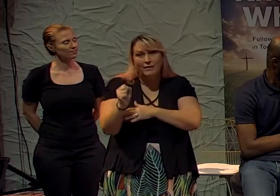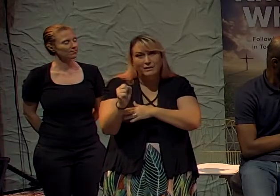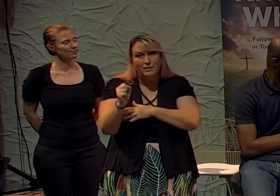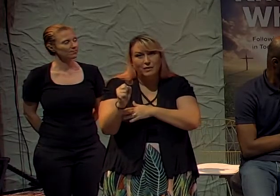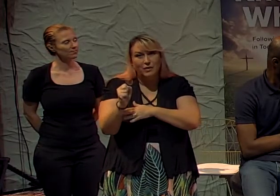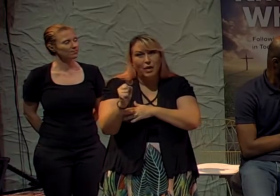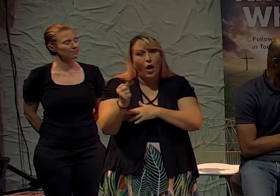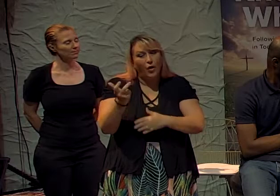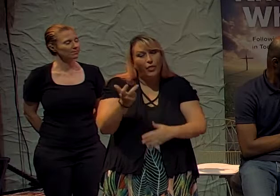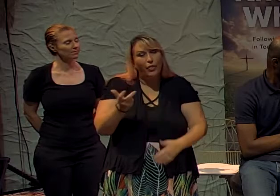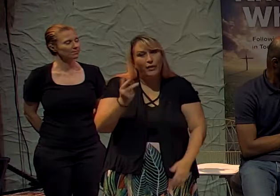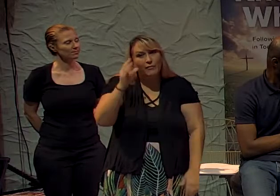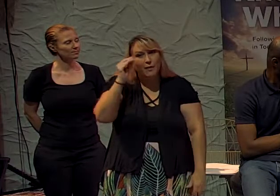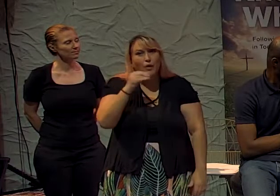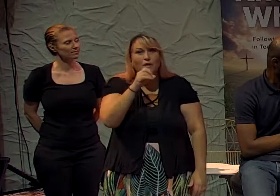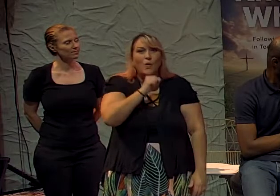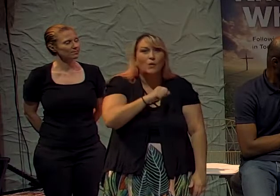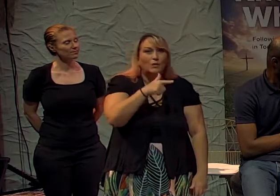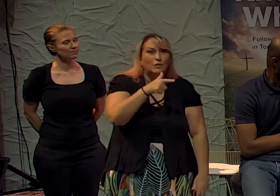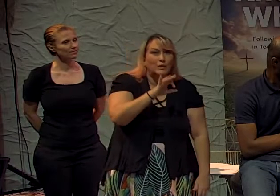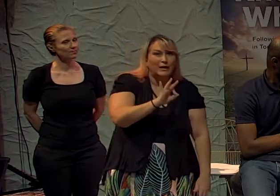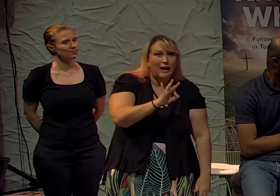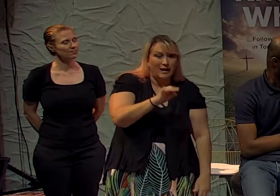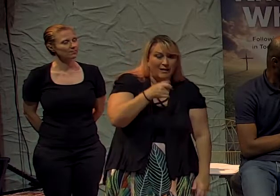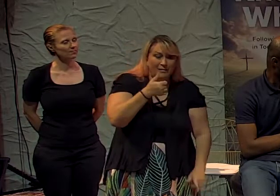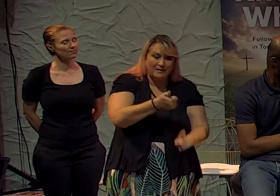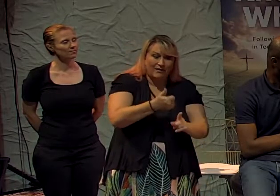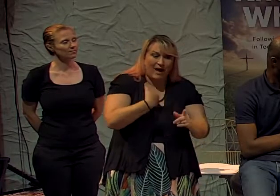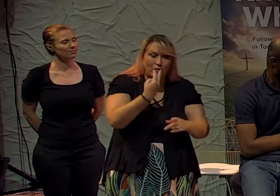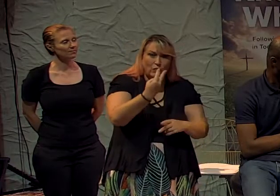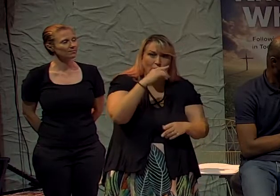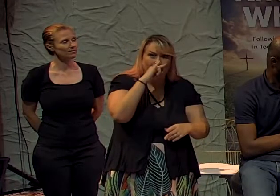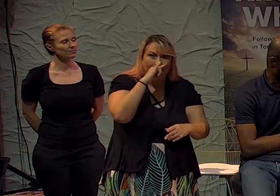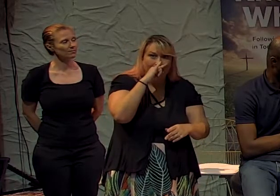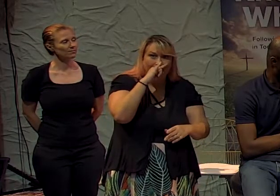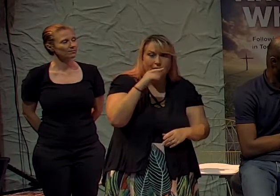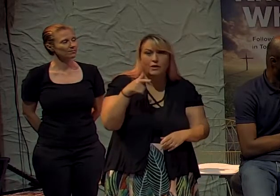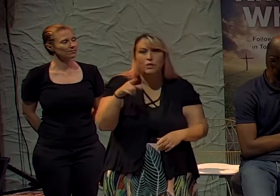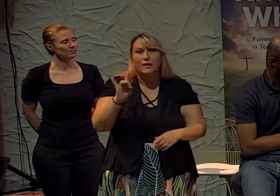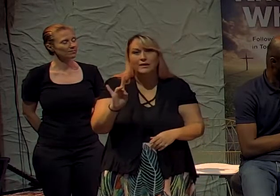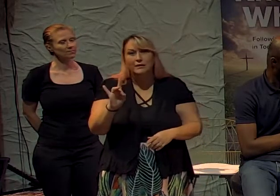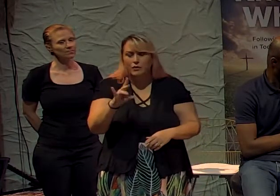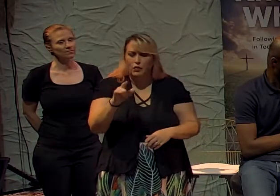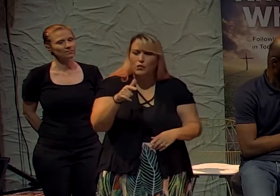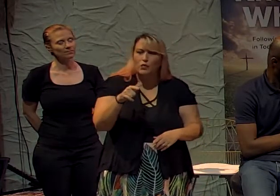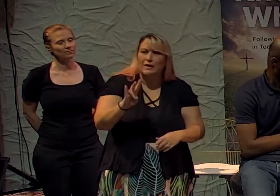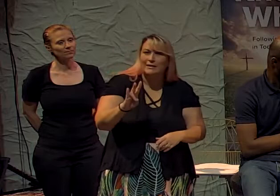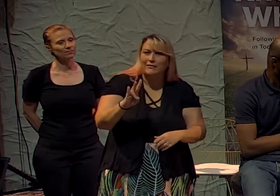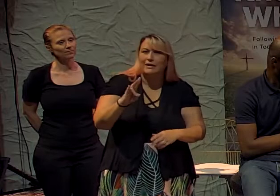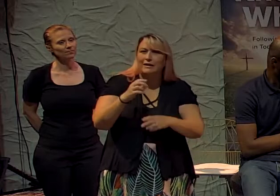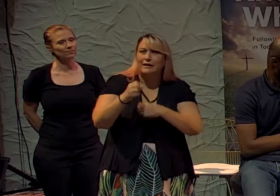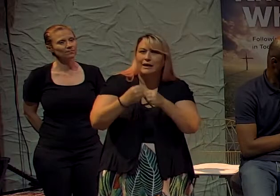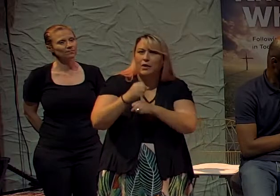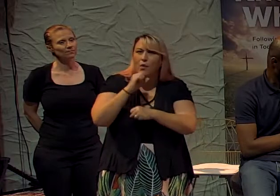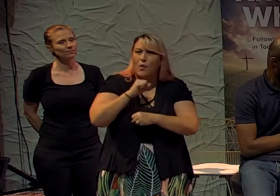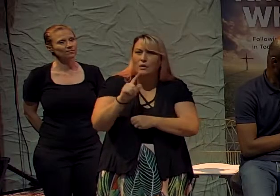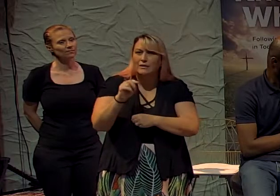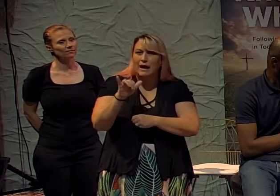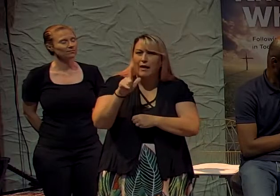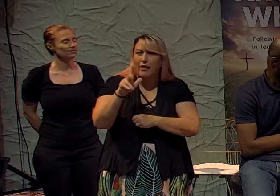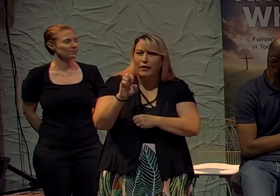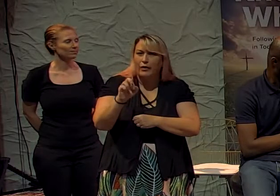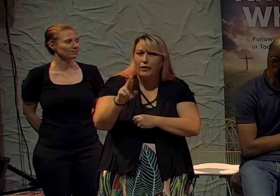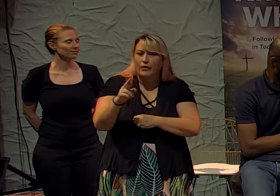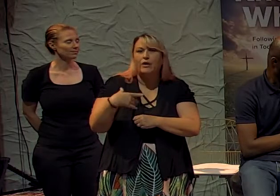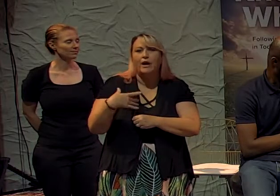boys. I have a 29-year-old who has 2 kids now, 27-year-old Tyler, y'all know Tyler, and then our youngest